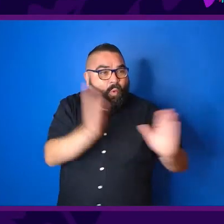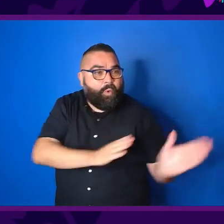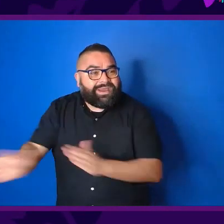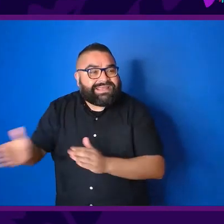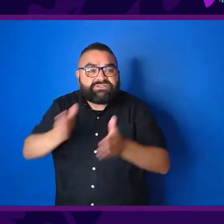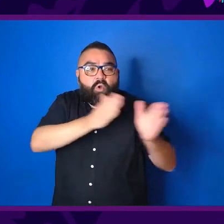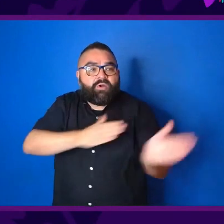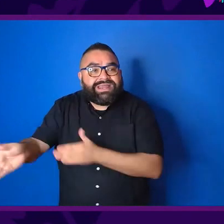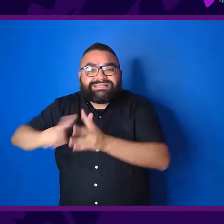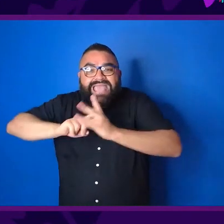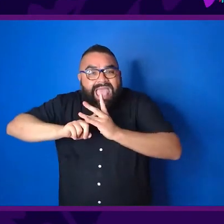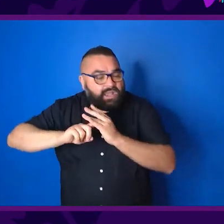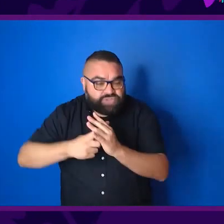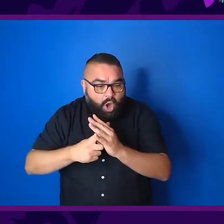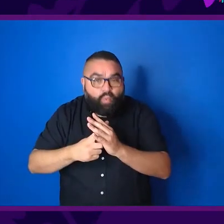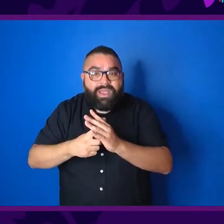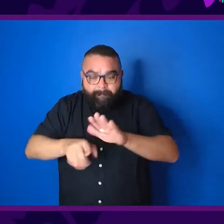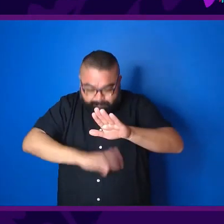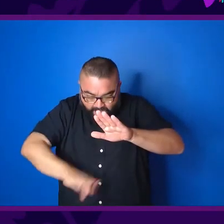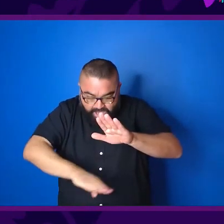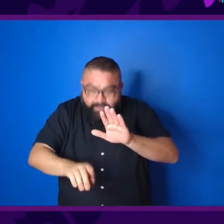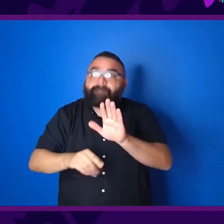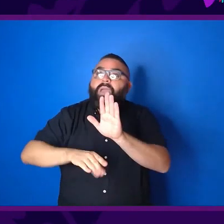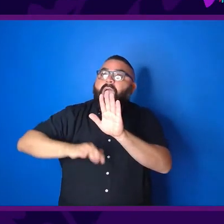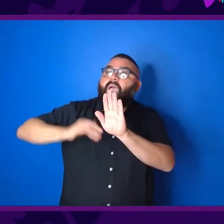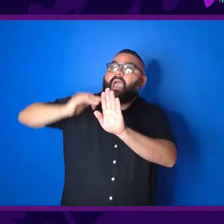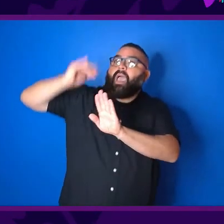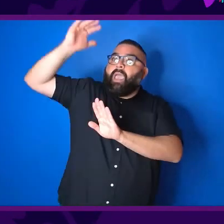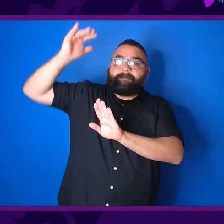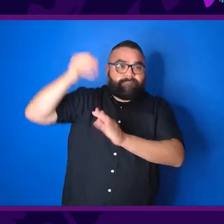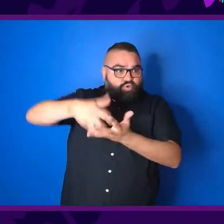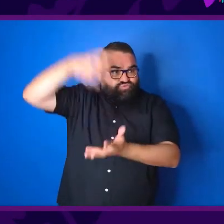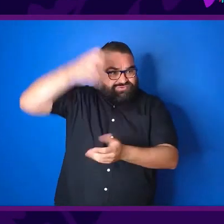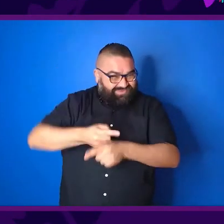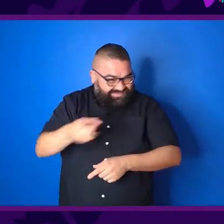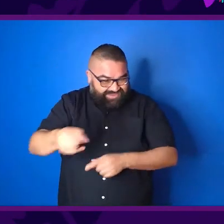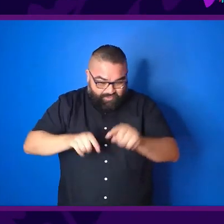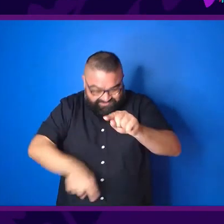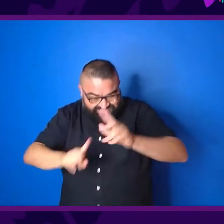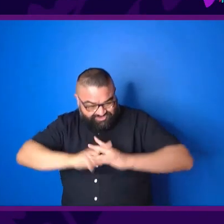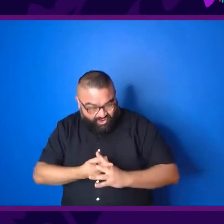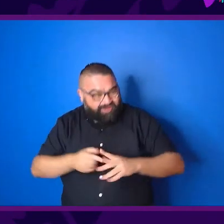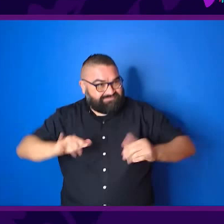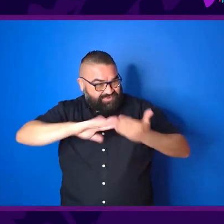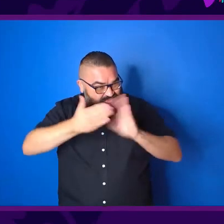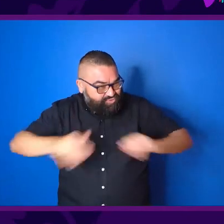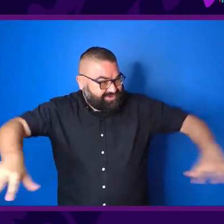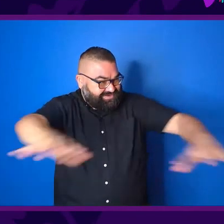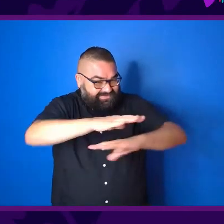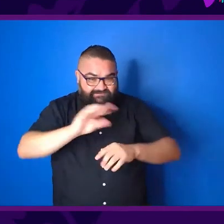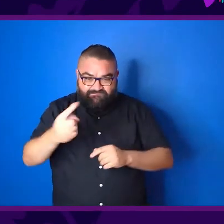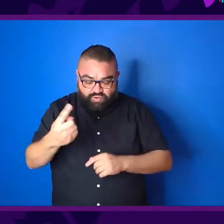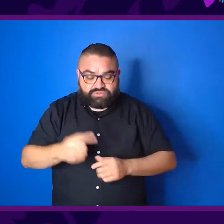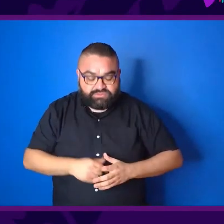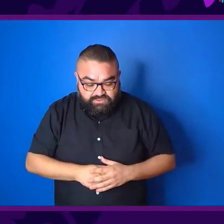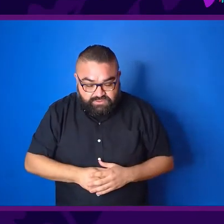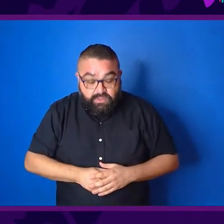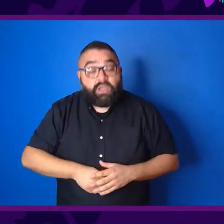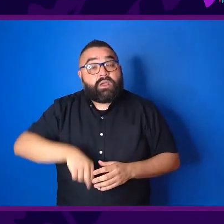because we know what people are organized. Like when we had our martyr Najib Taifala, a Muslim that was killed in the